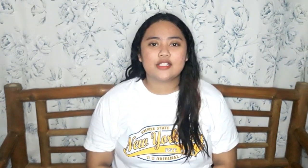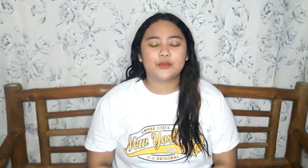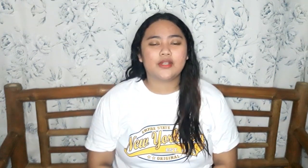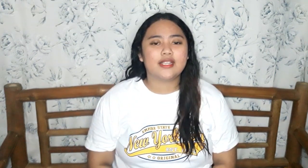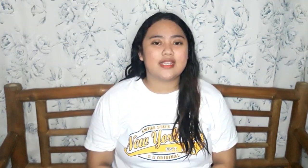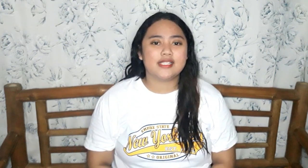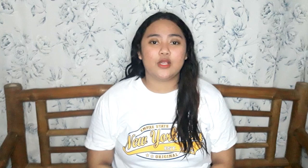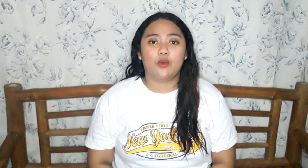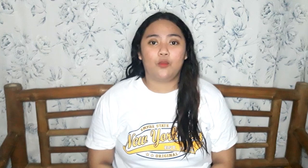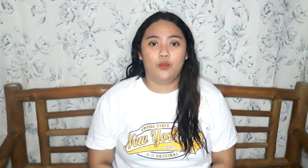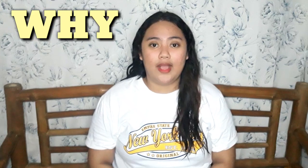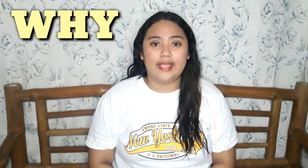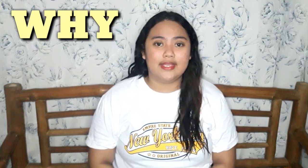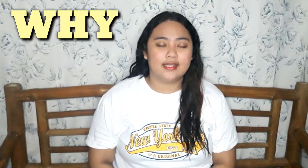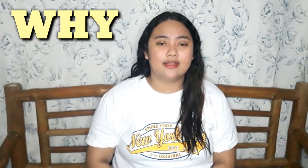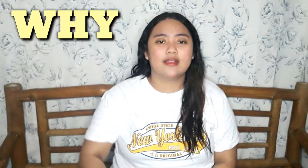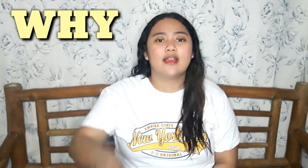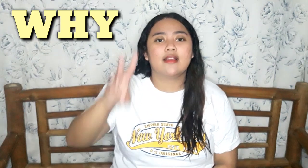Next word is why.